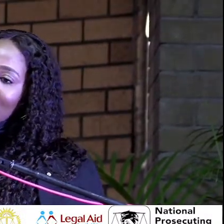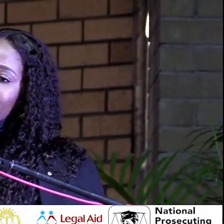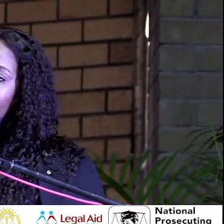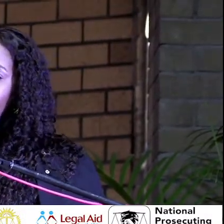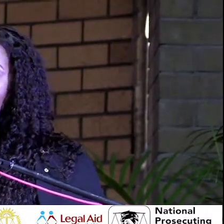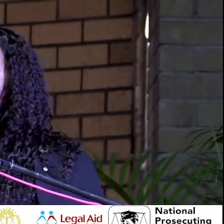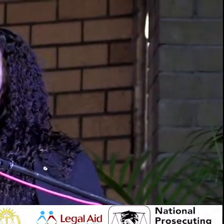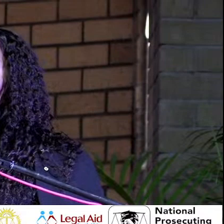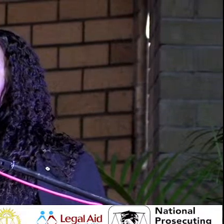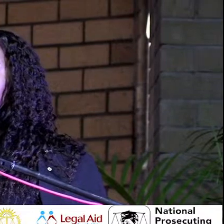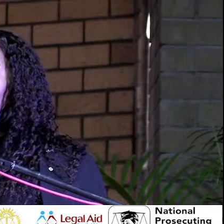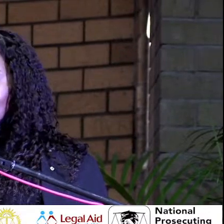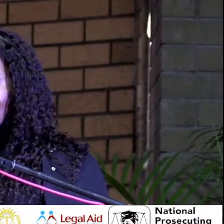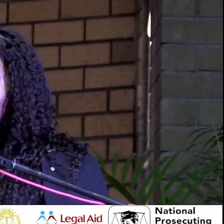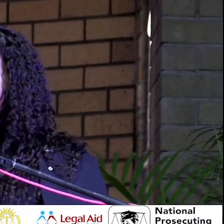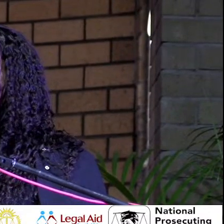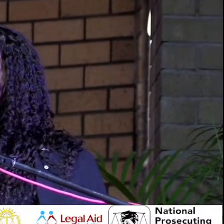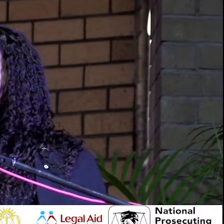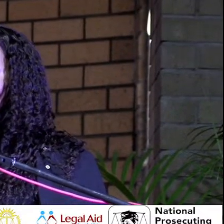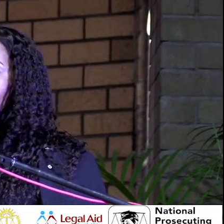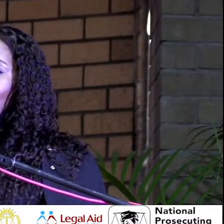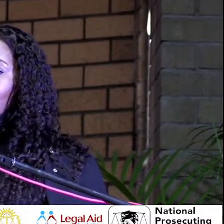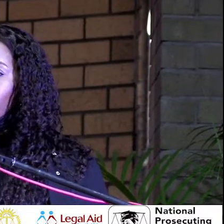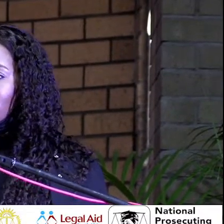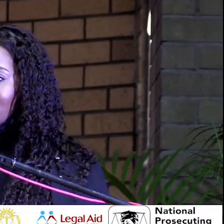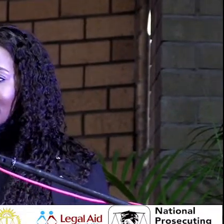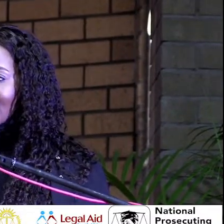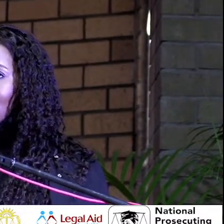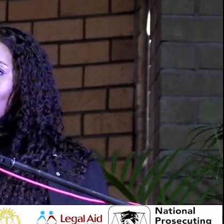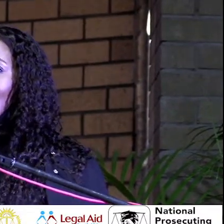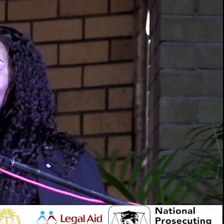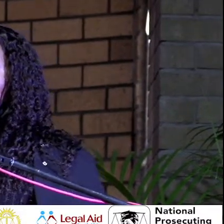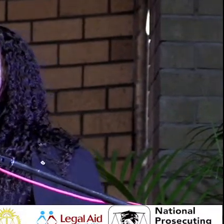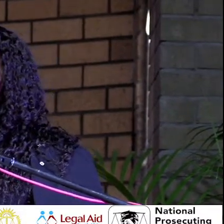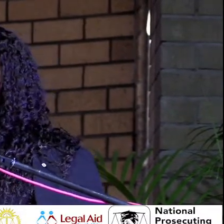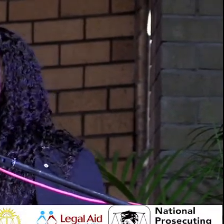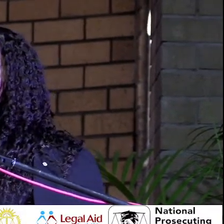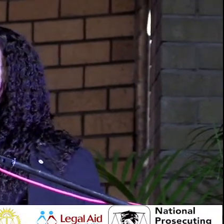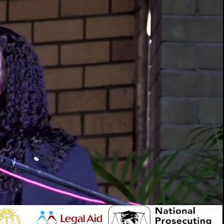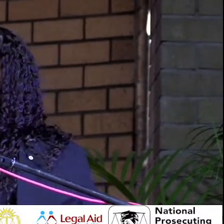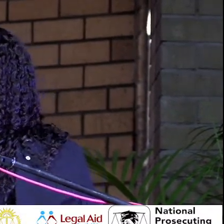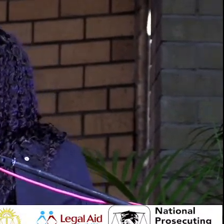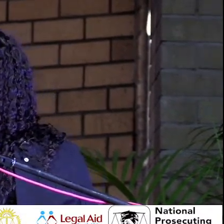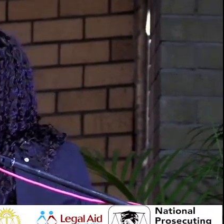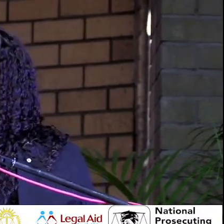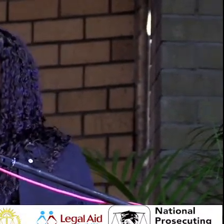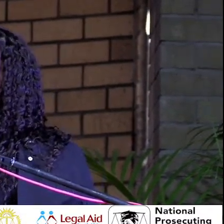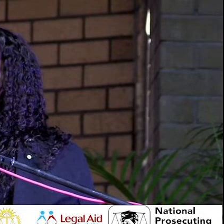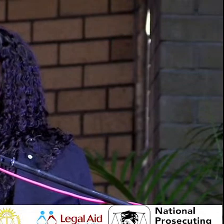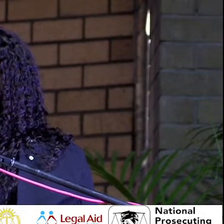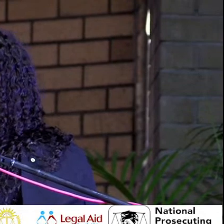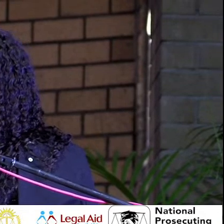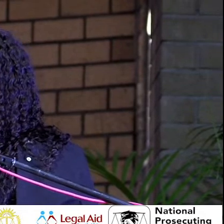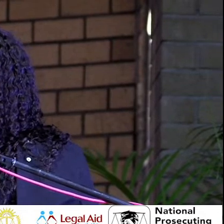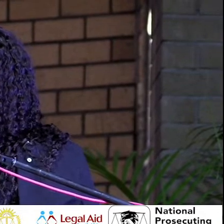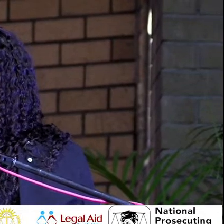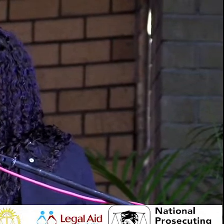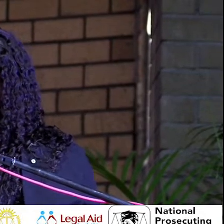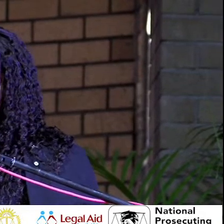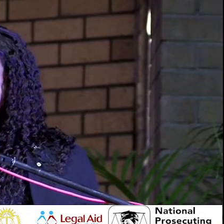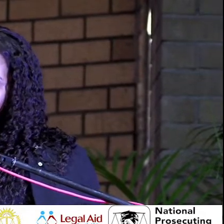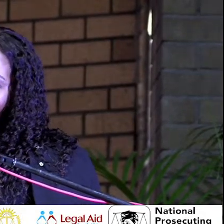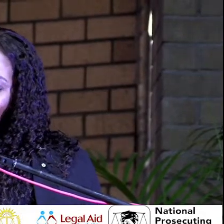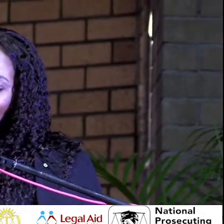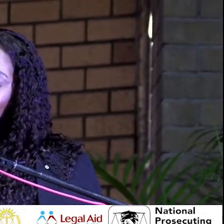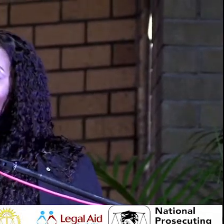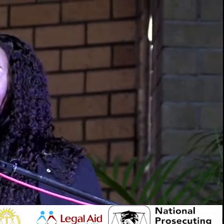efumene i-feedback apho uxelelwa ke ngoku ulivulile ityala kwenzeka ntoni liyile enkundleni yintoni ngoku kufuneke